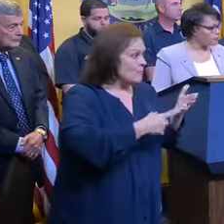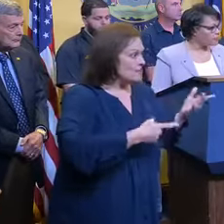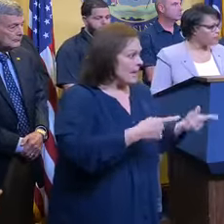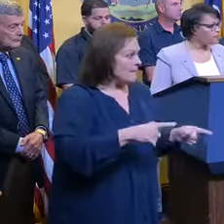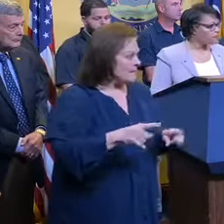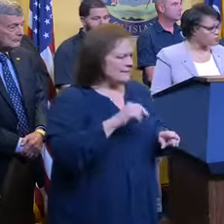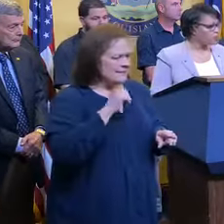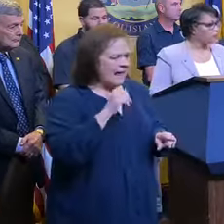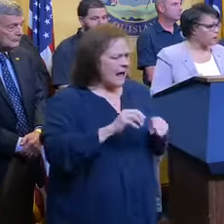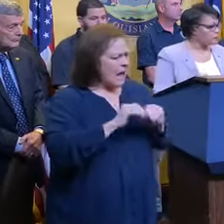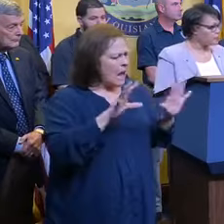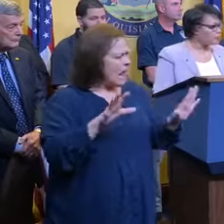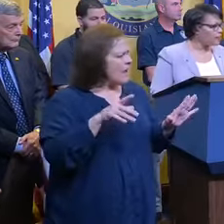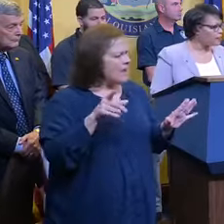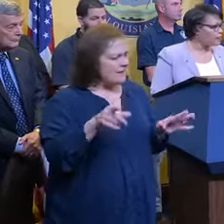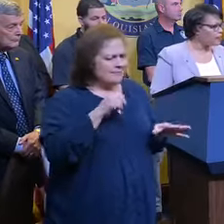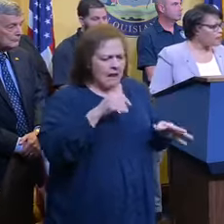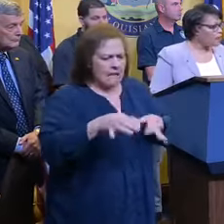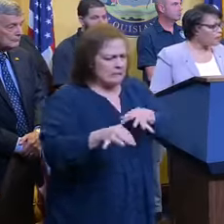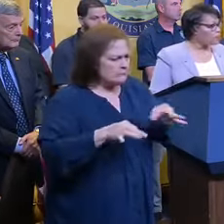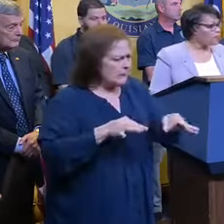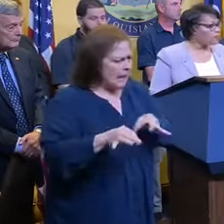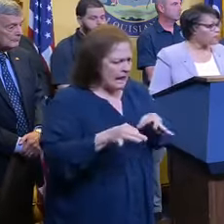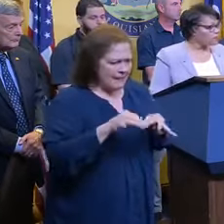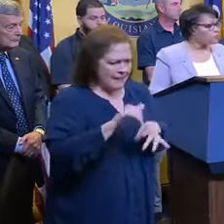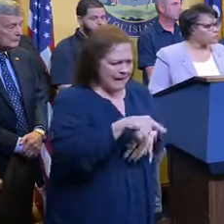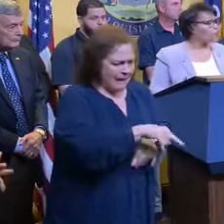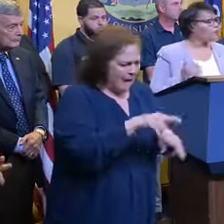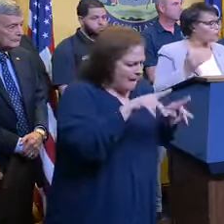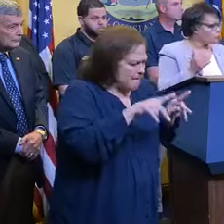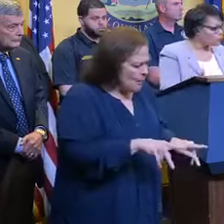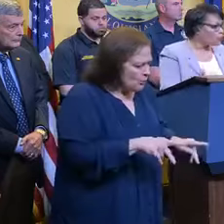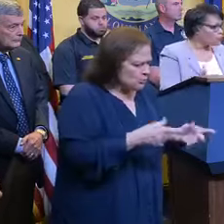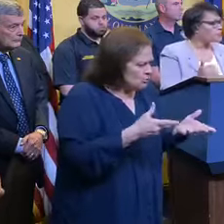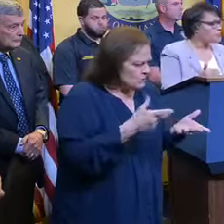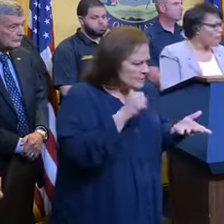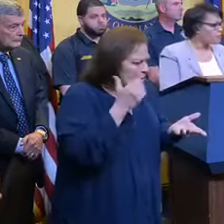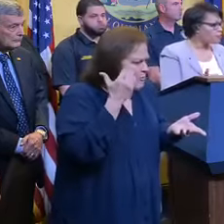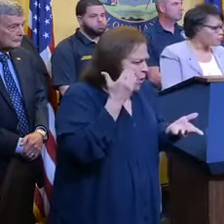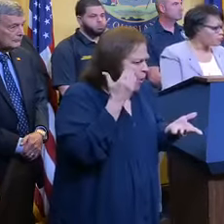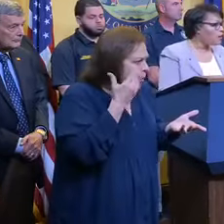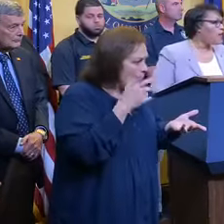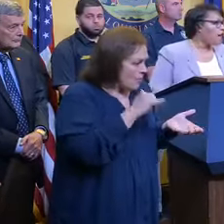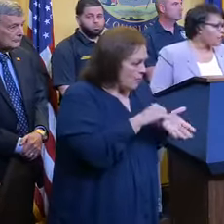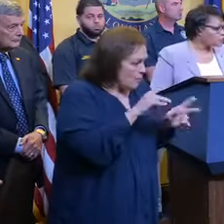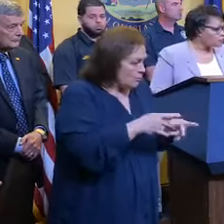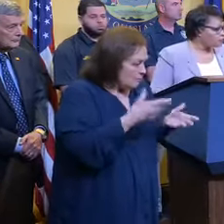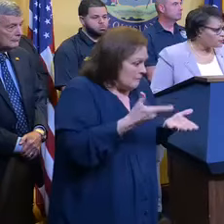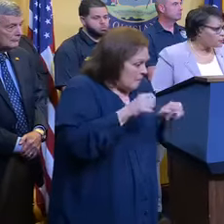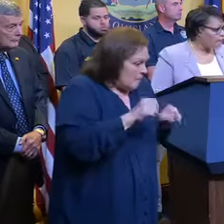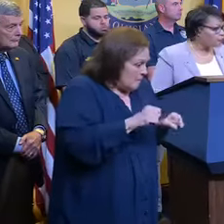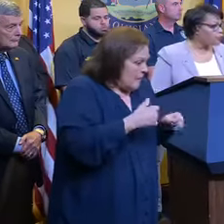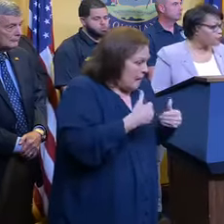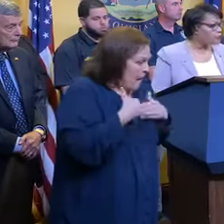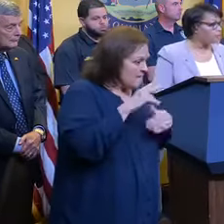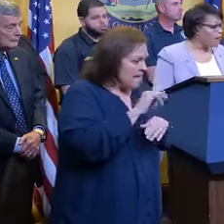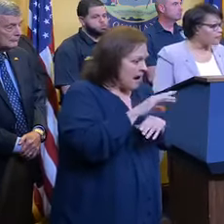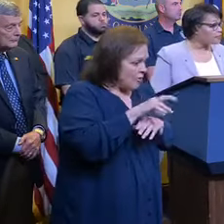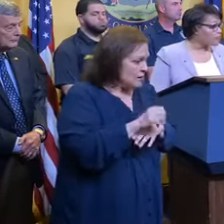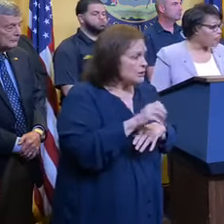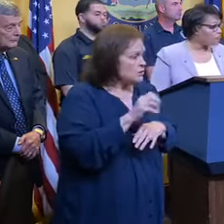very clear, meaning in terms of articulating the need in terms of what they were responding to. As a result of that,